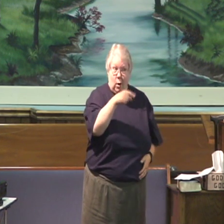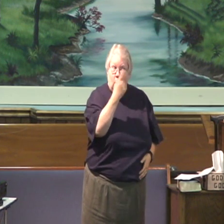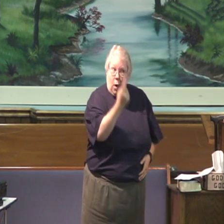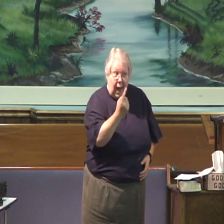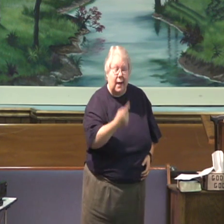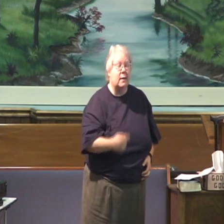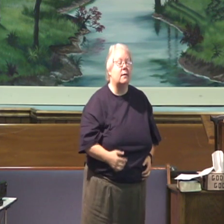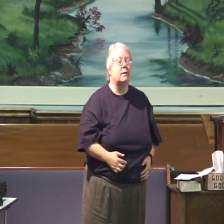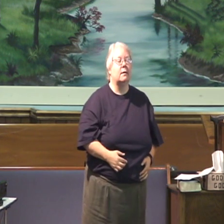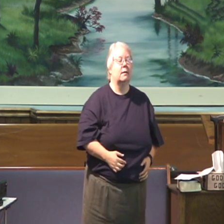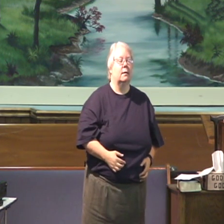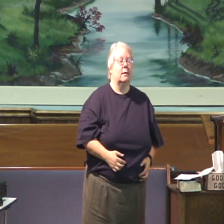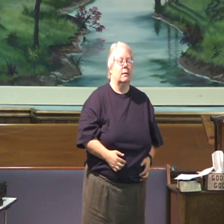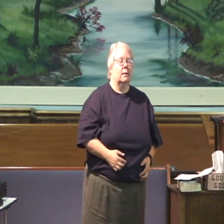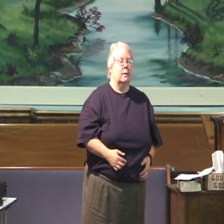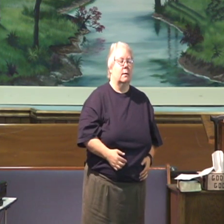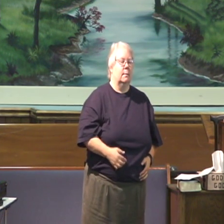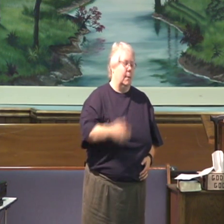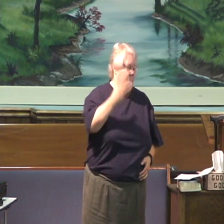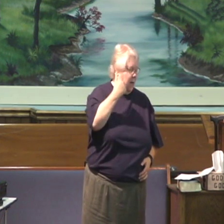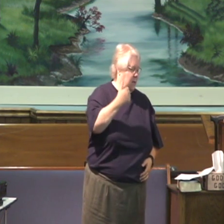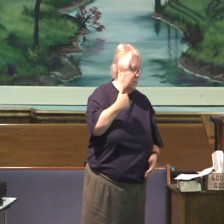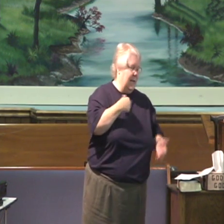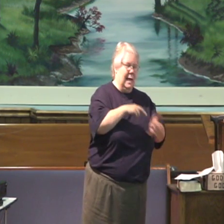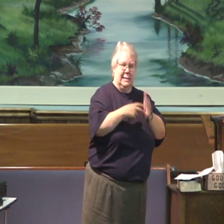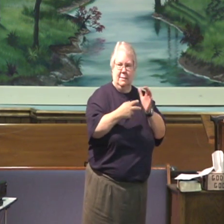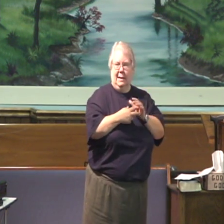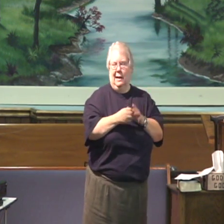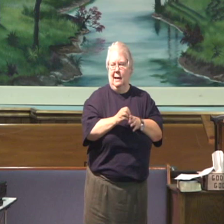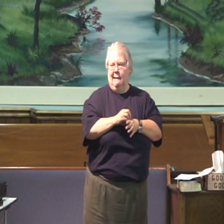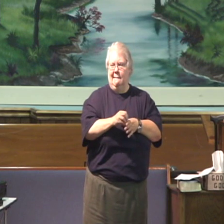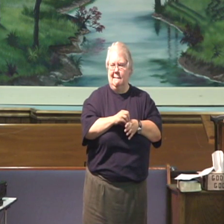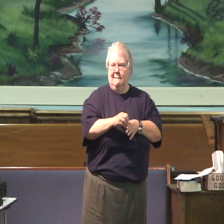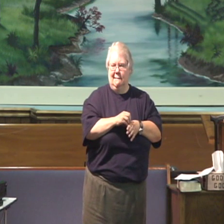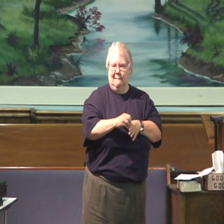only one, but because it has in me.